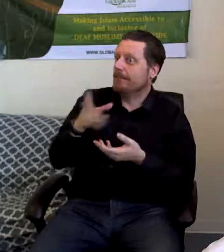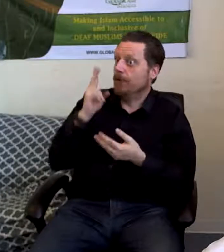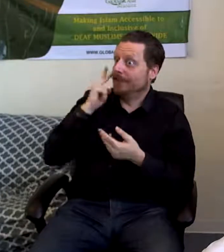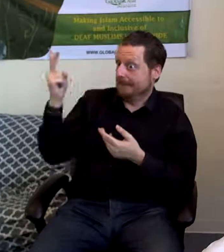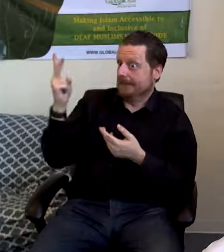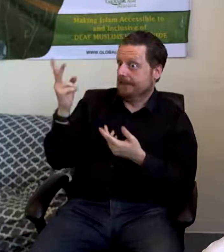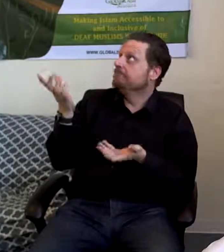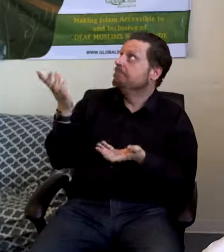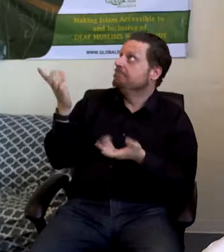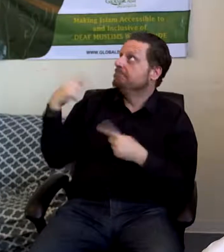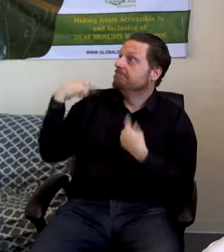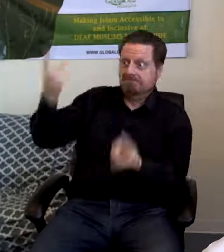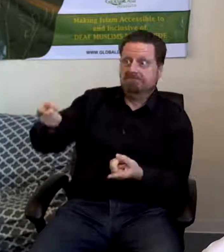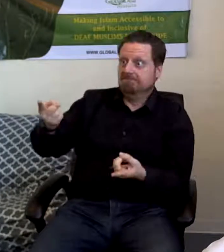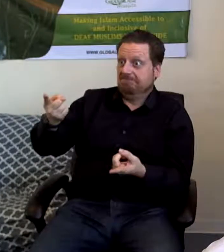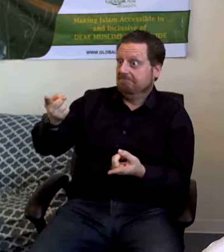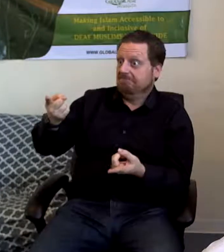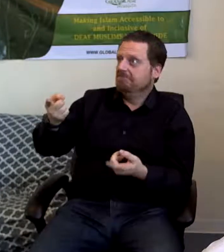seen.